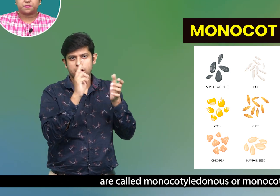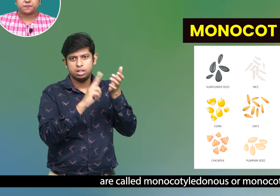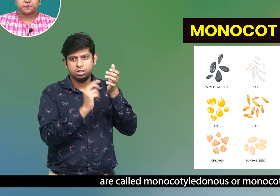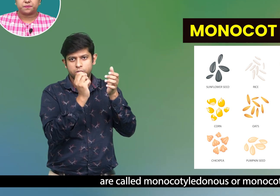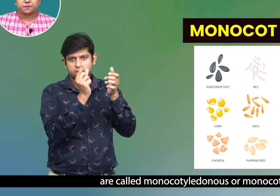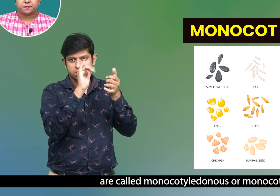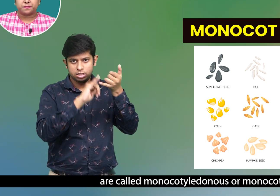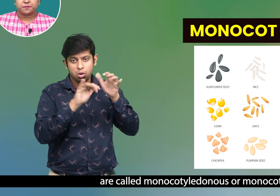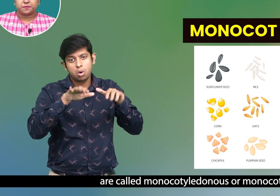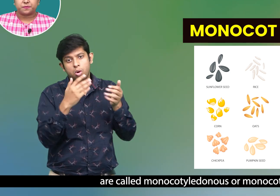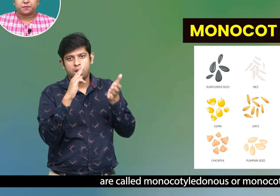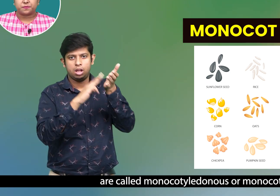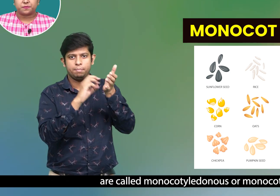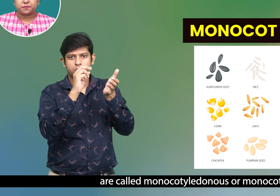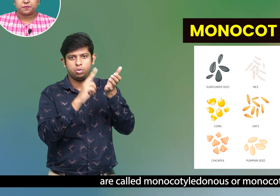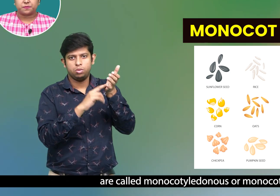monocots.